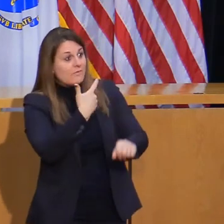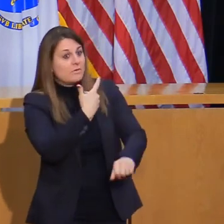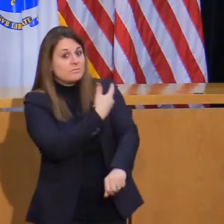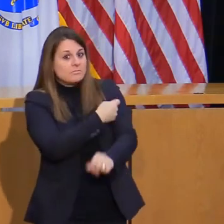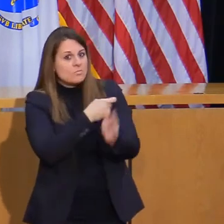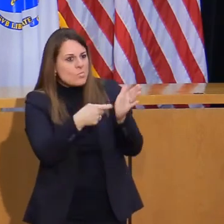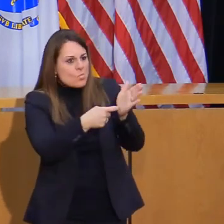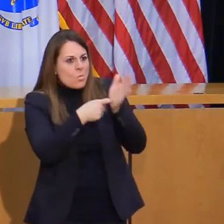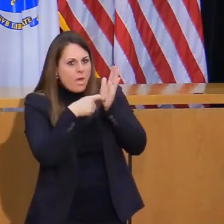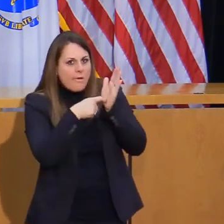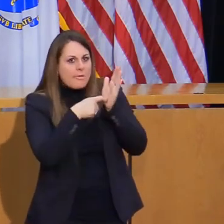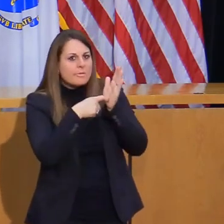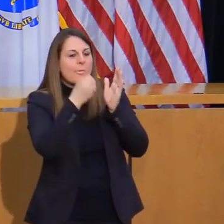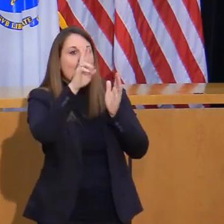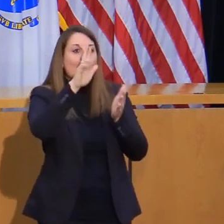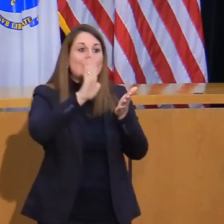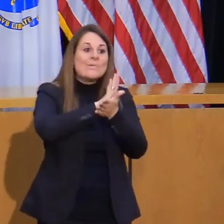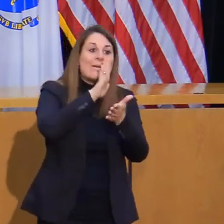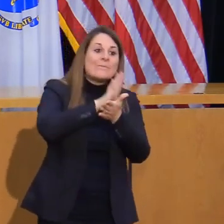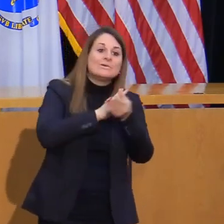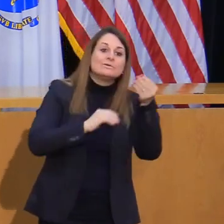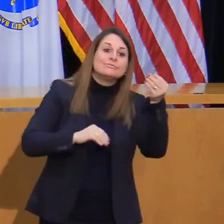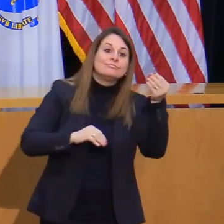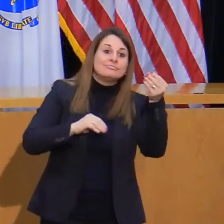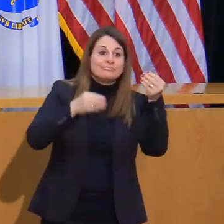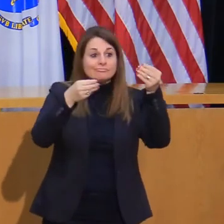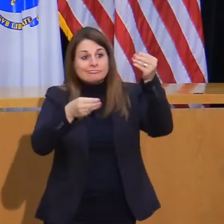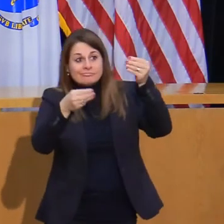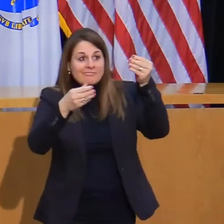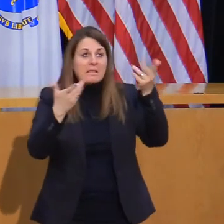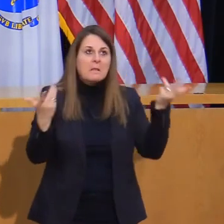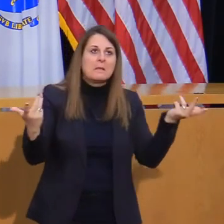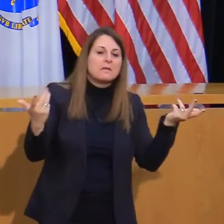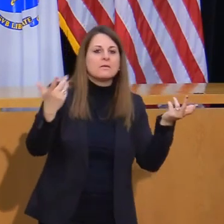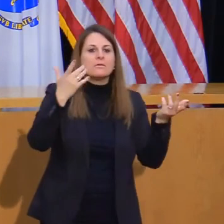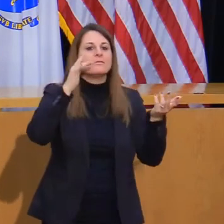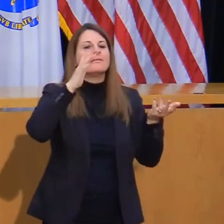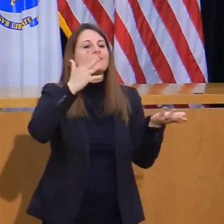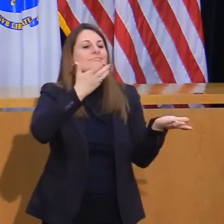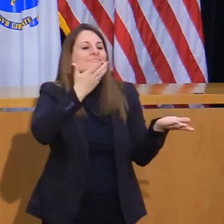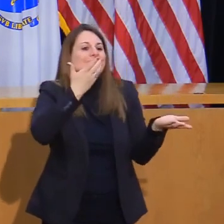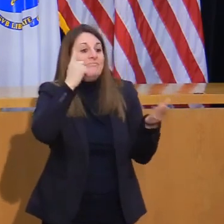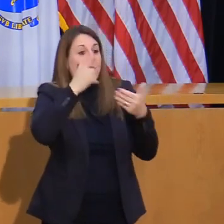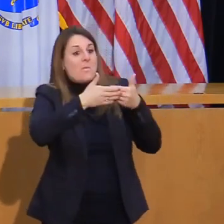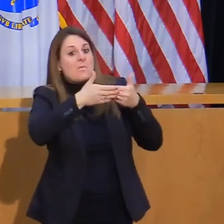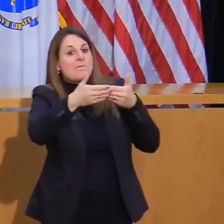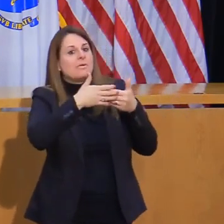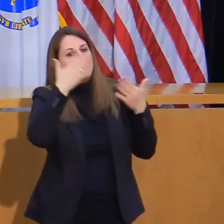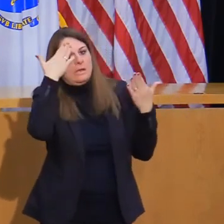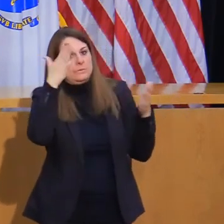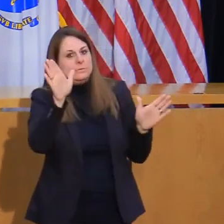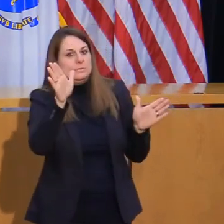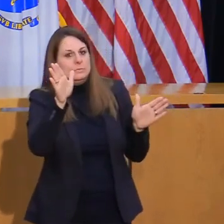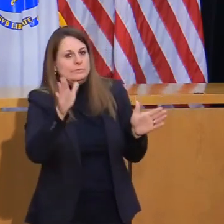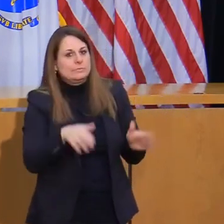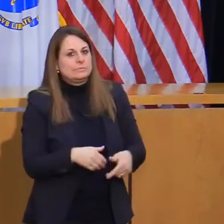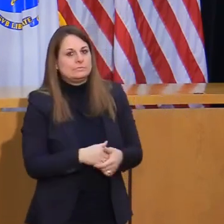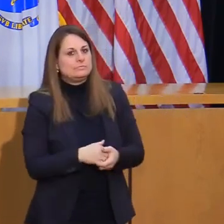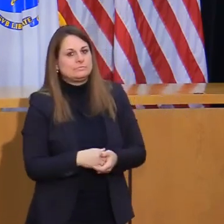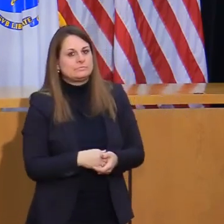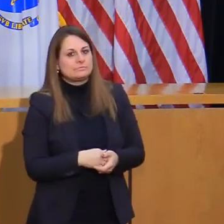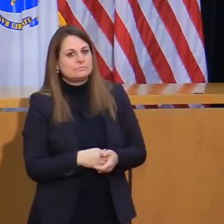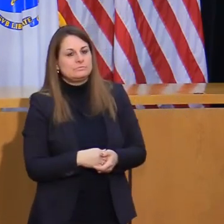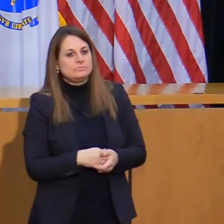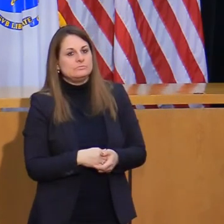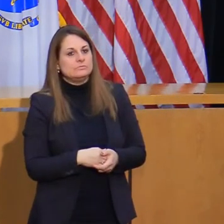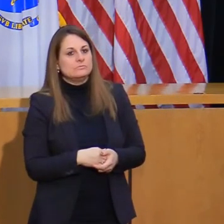not clear at this point what the answer to that is. I do think that it's a conversation that's worth having for all kinds of reasons.